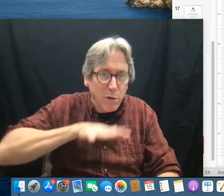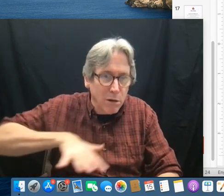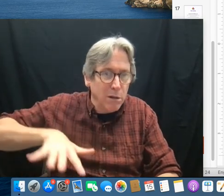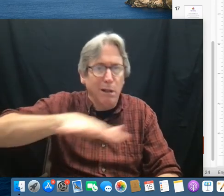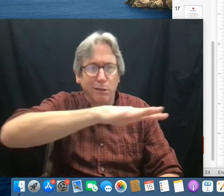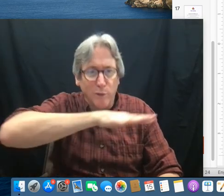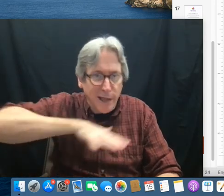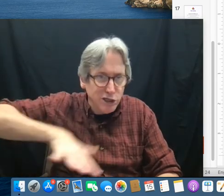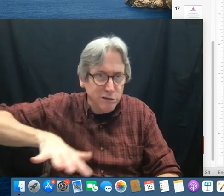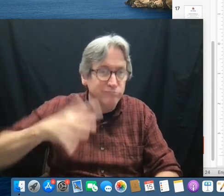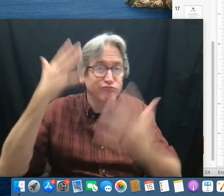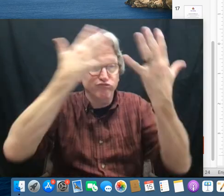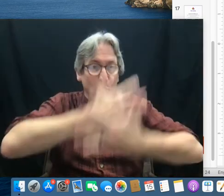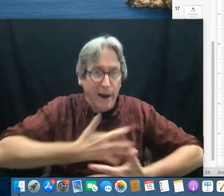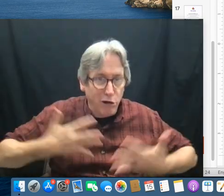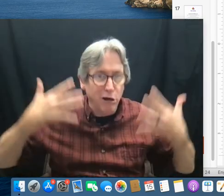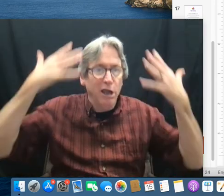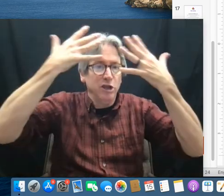Cool.